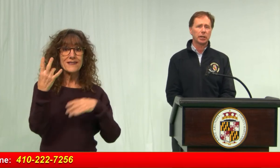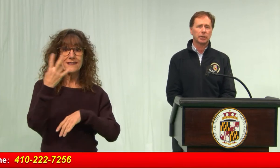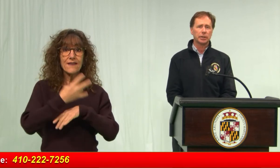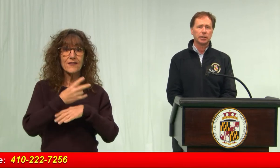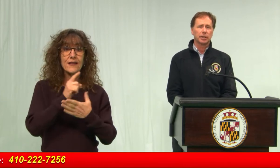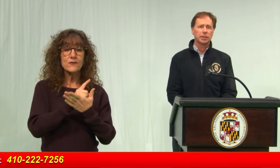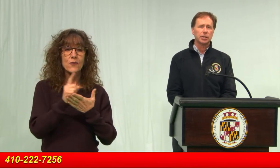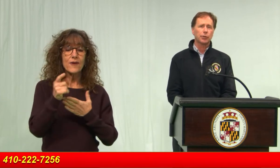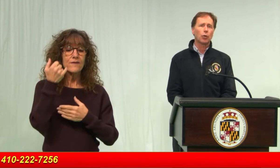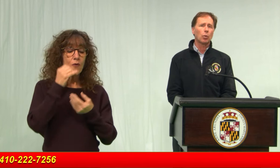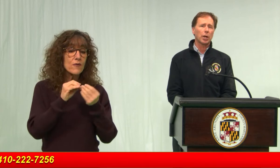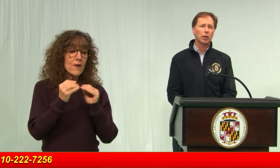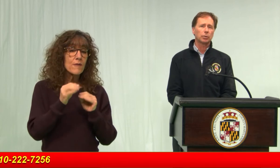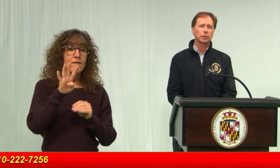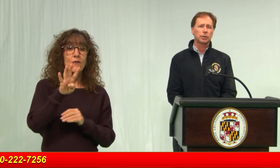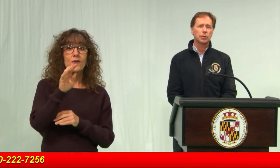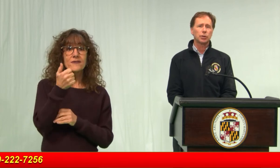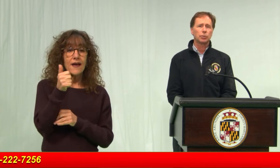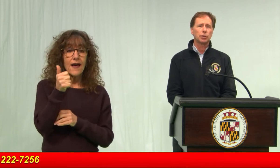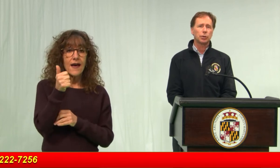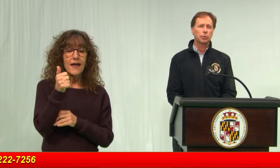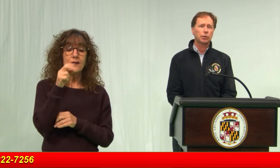number here is